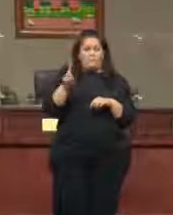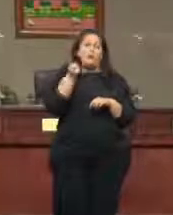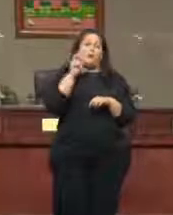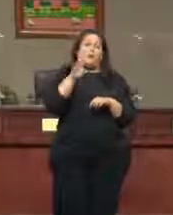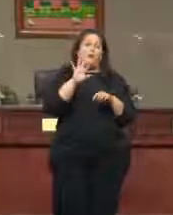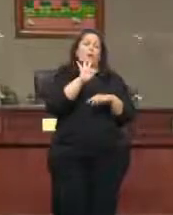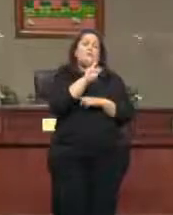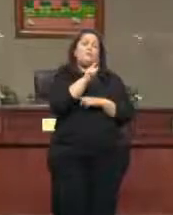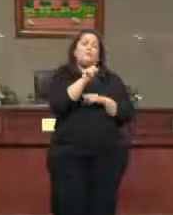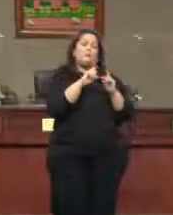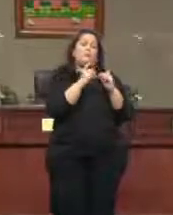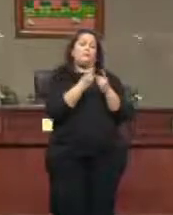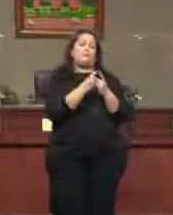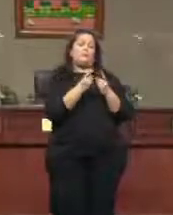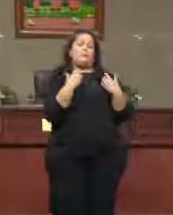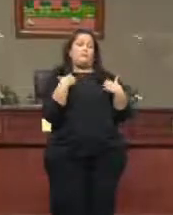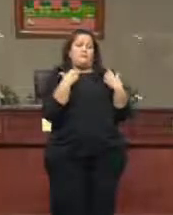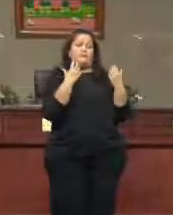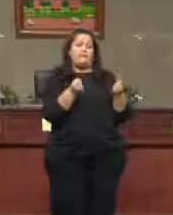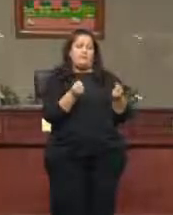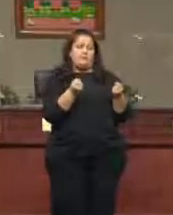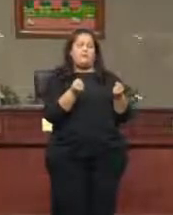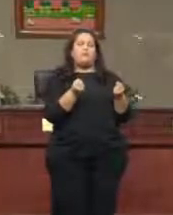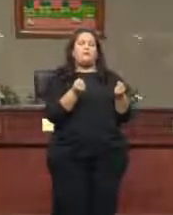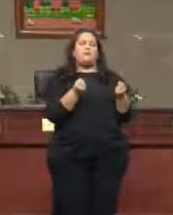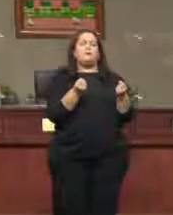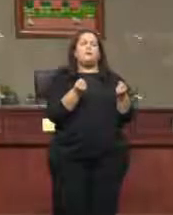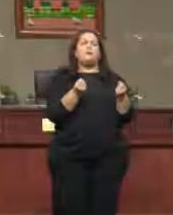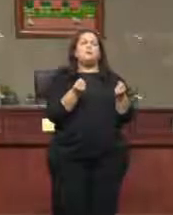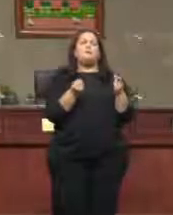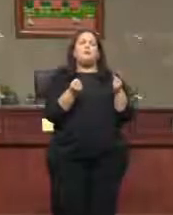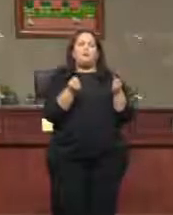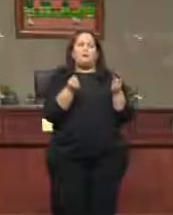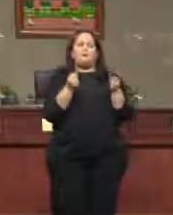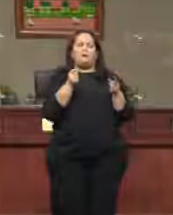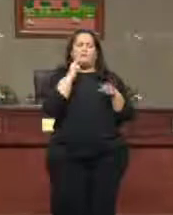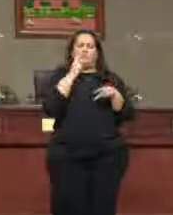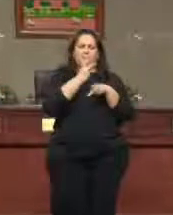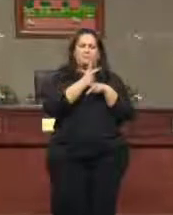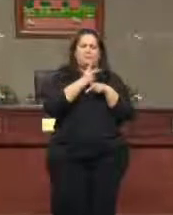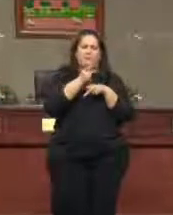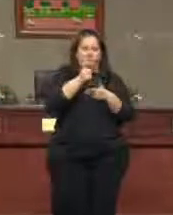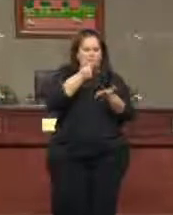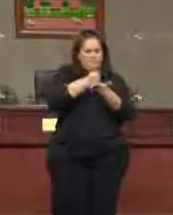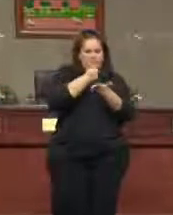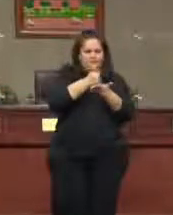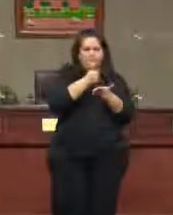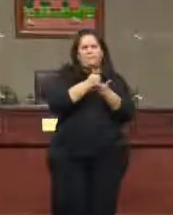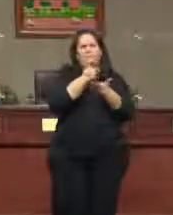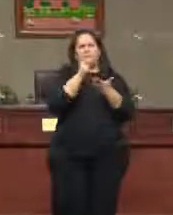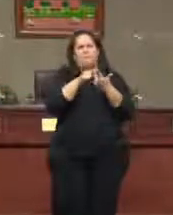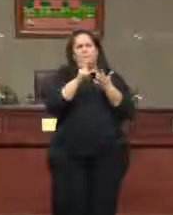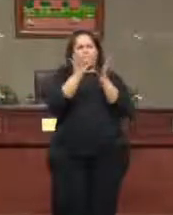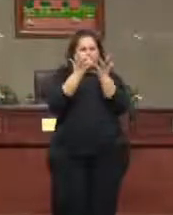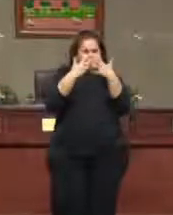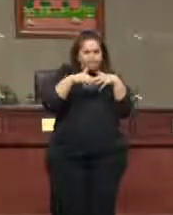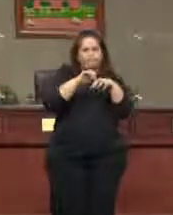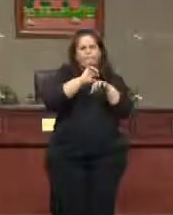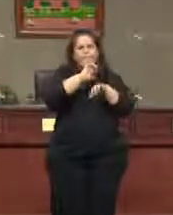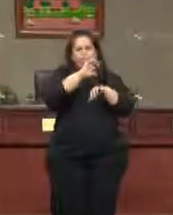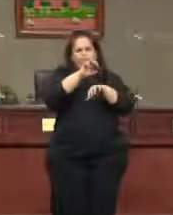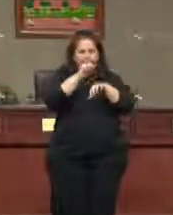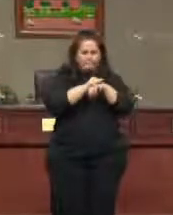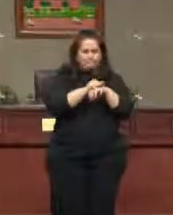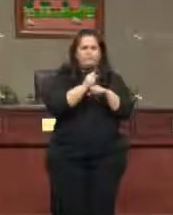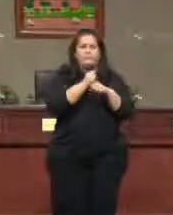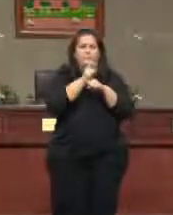the State Division of Emergency Management are now handling the homebound vaccination program to make sure